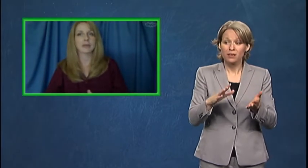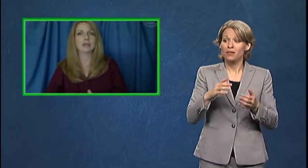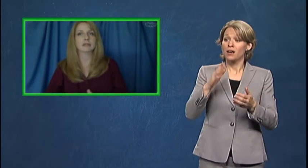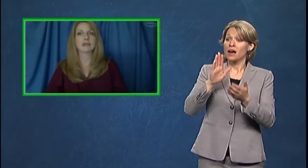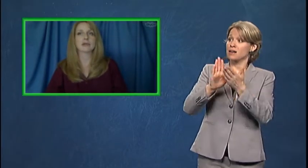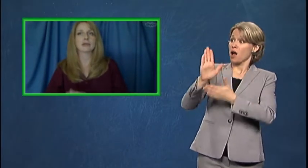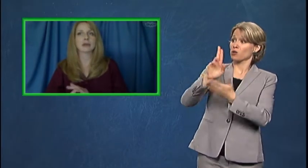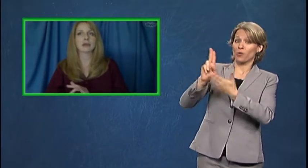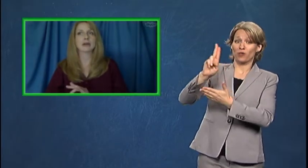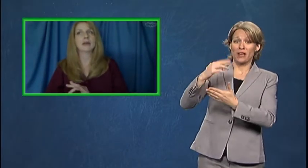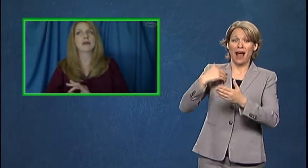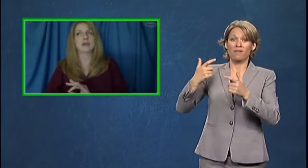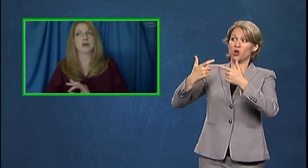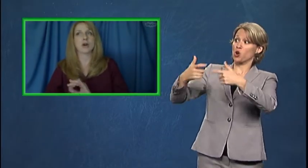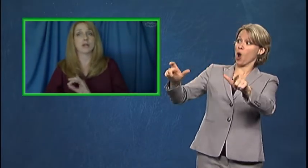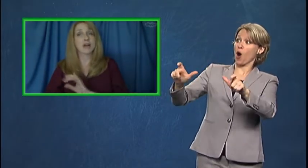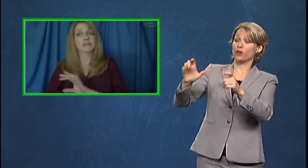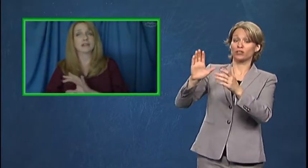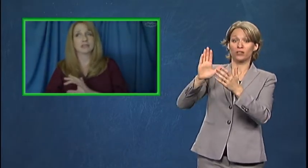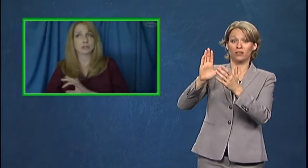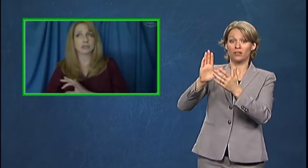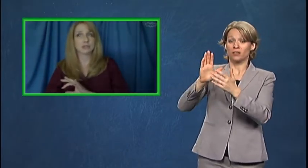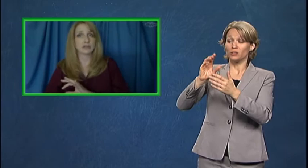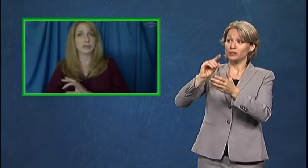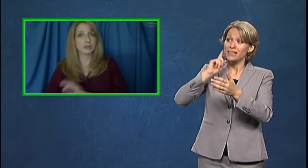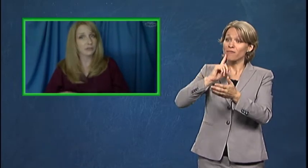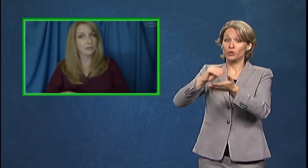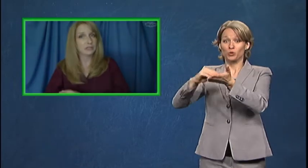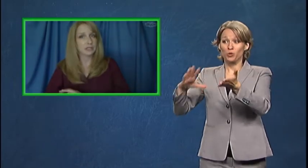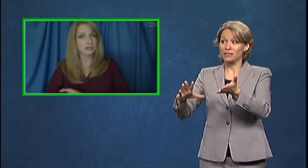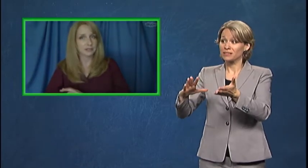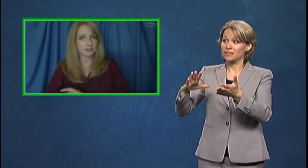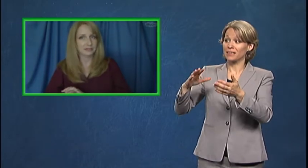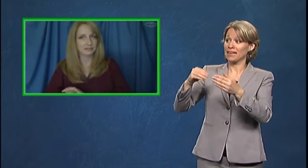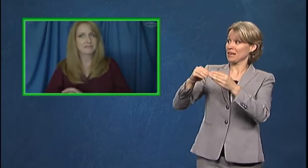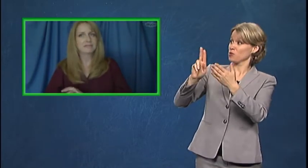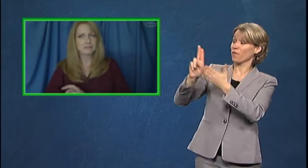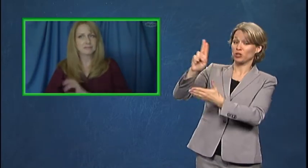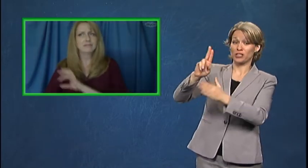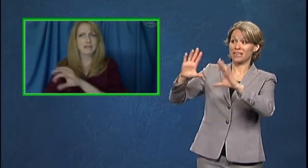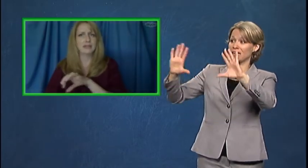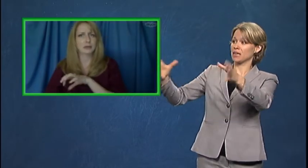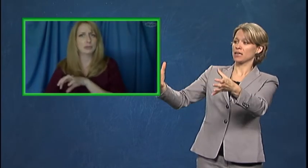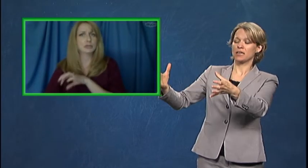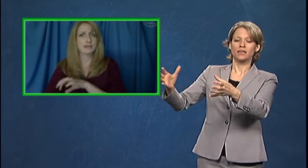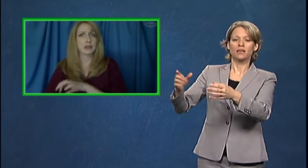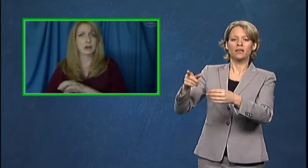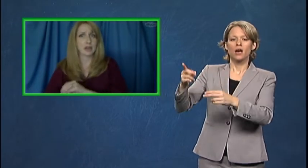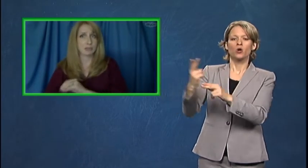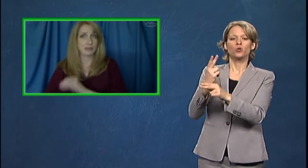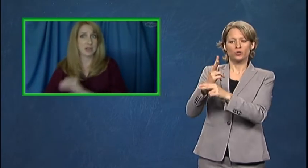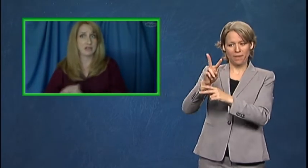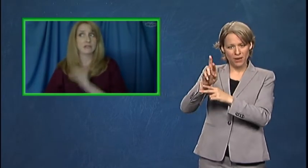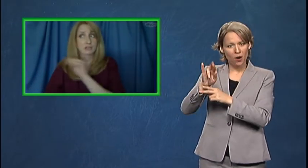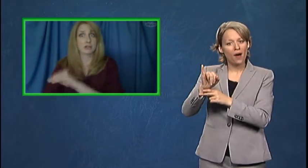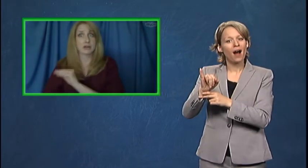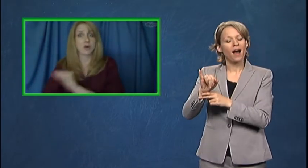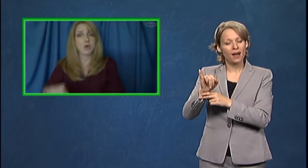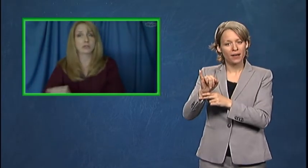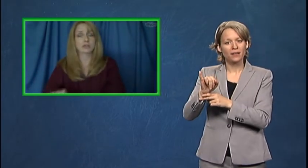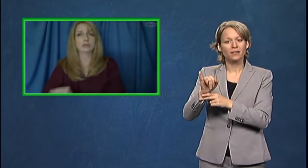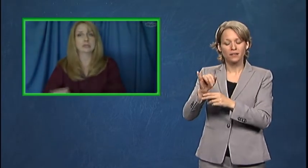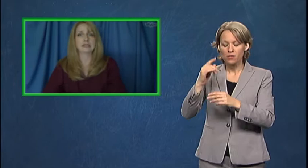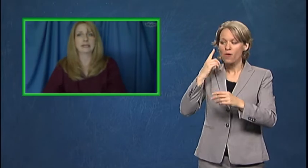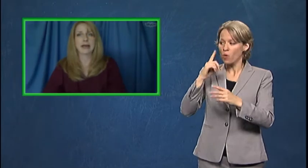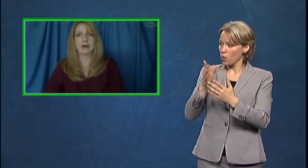know Bambi has covered where there are a lot of deaf students within a university system, and they're using VRI to provide to their